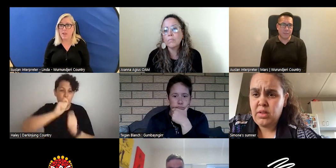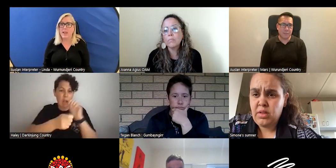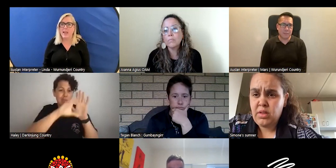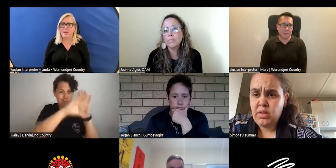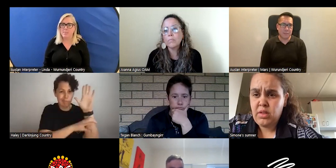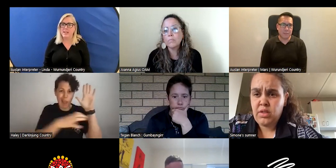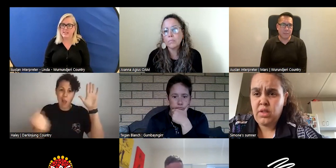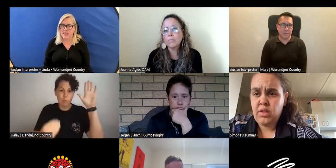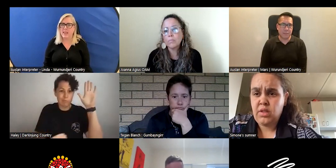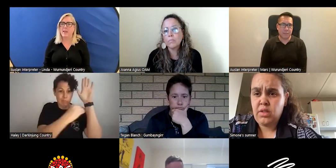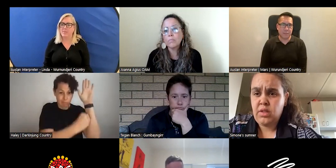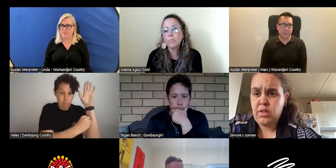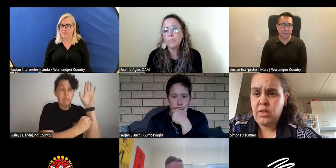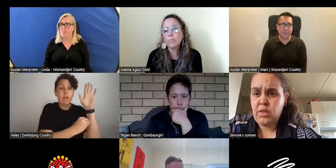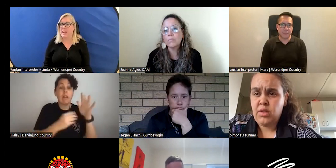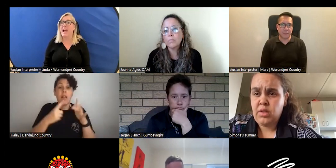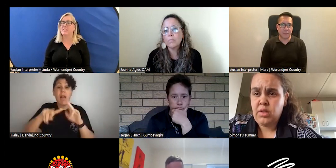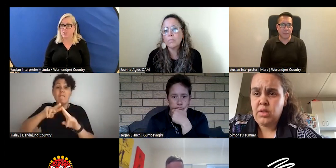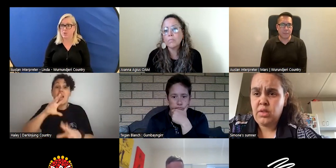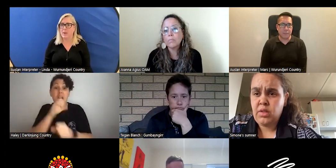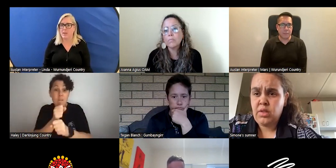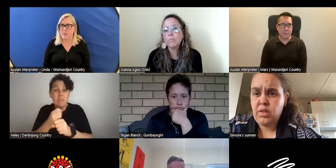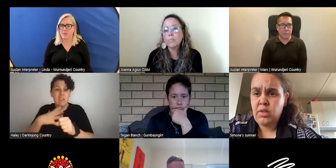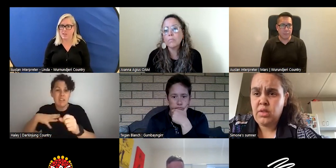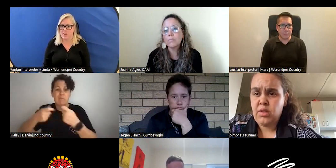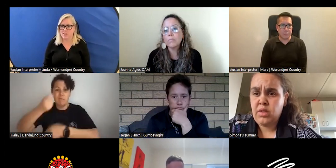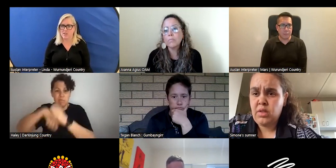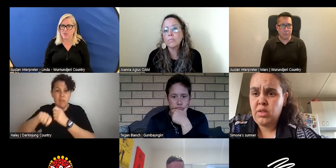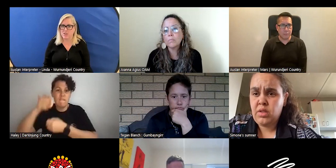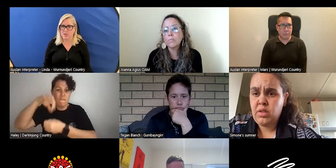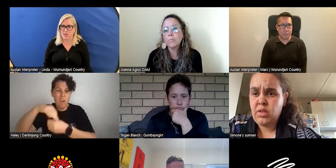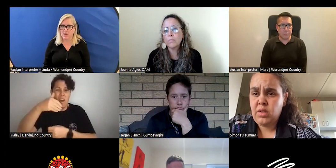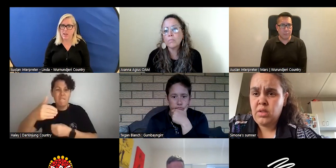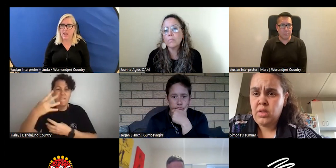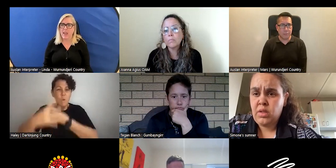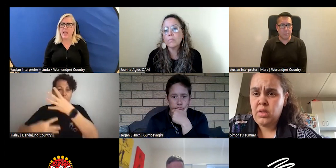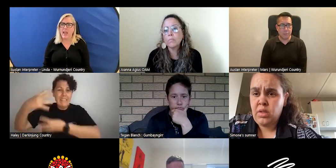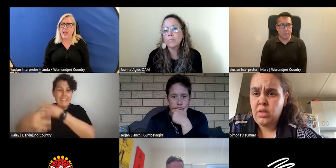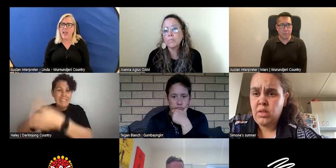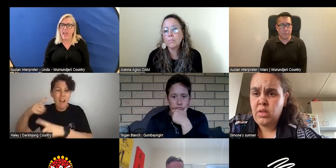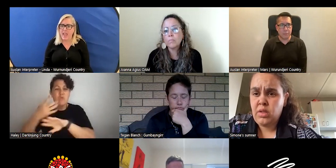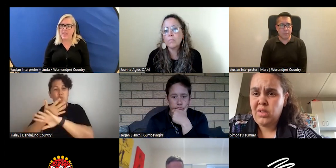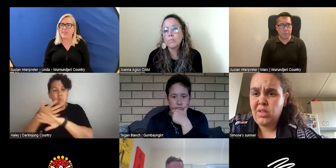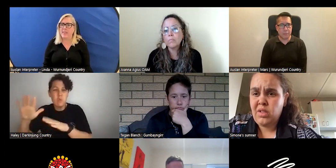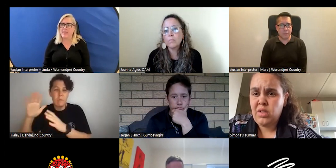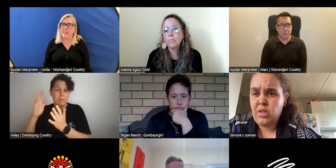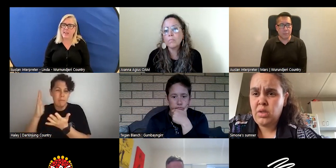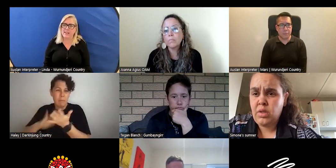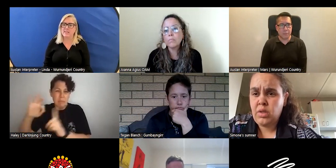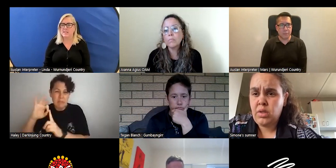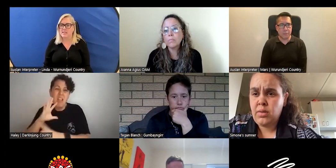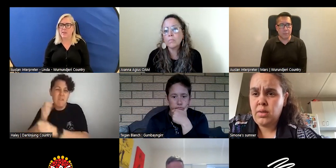through, it means that the government has to make amendment to the Constitution. And